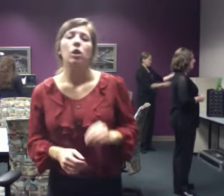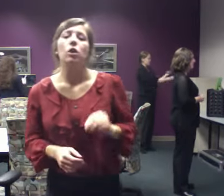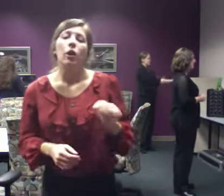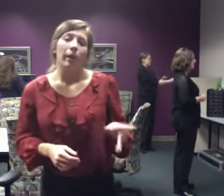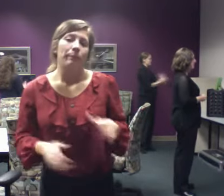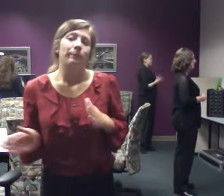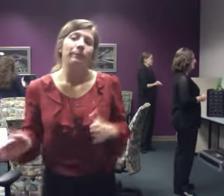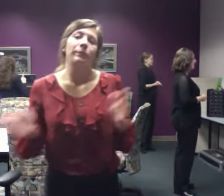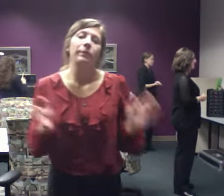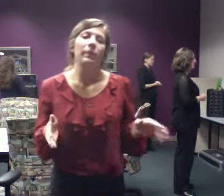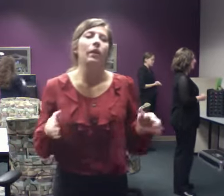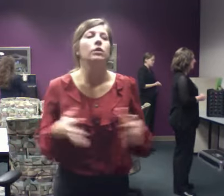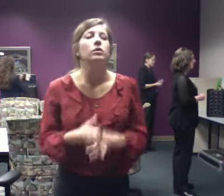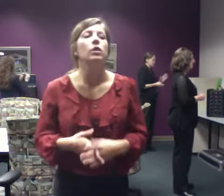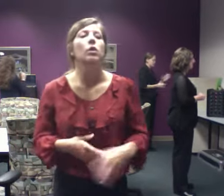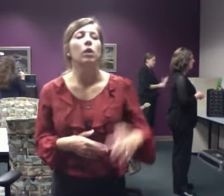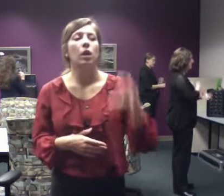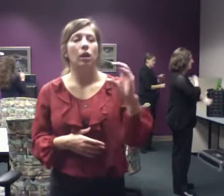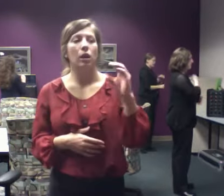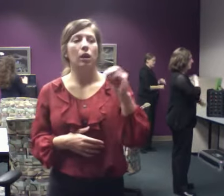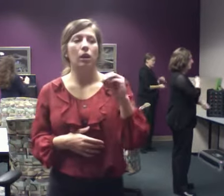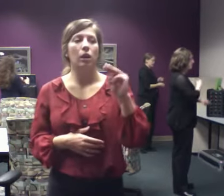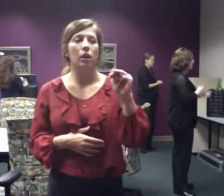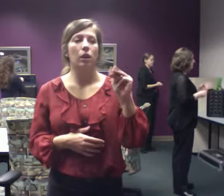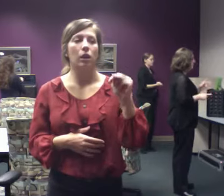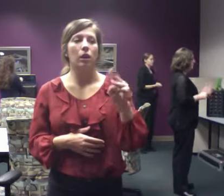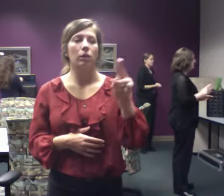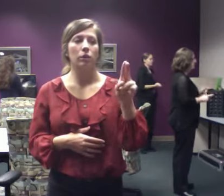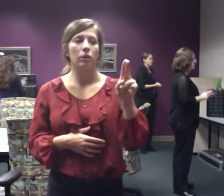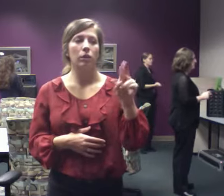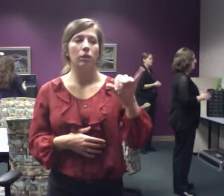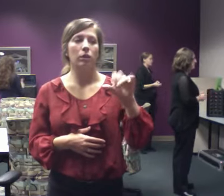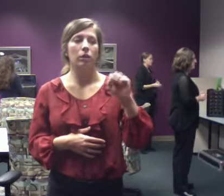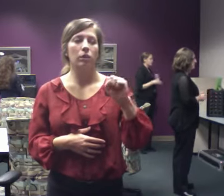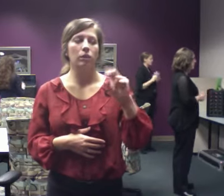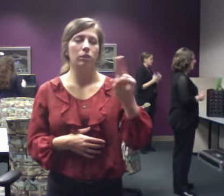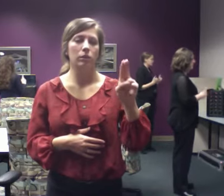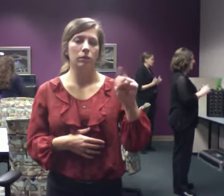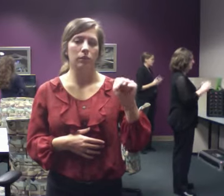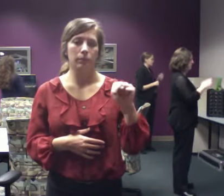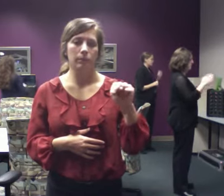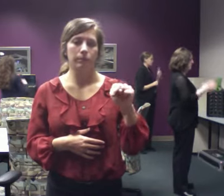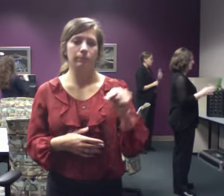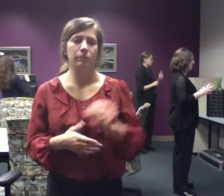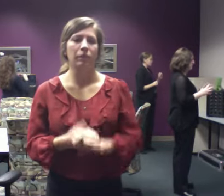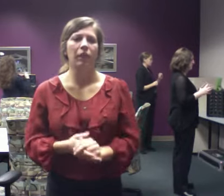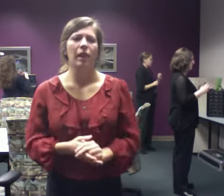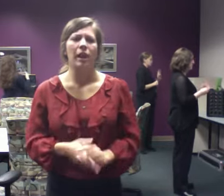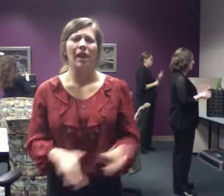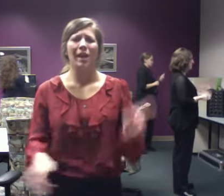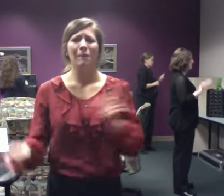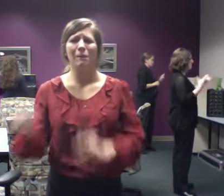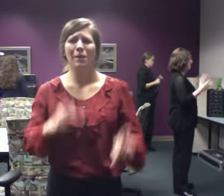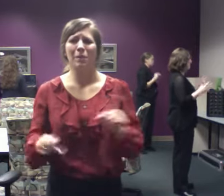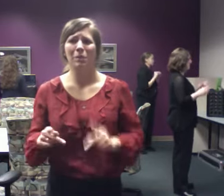All the houses that were destroyed, they still have a major housing shortage in the Soviet Union. Russia. Yeah. So I'm